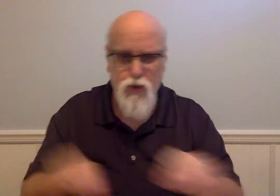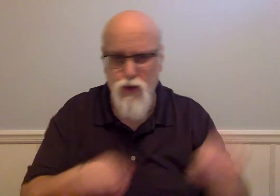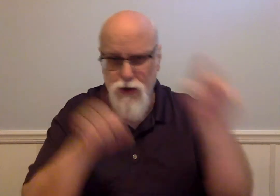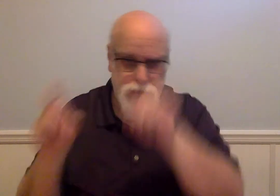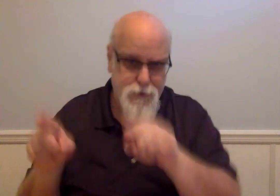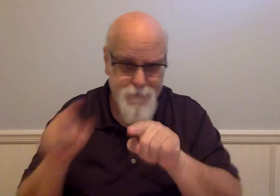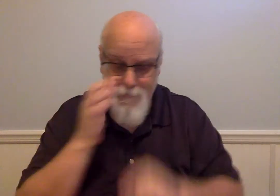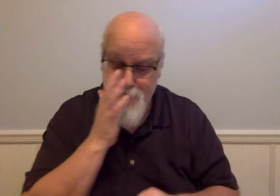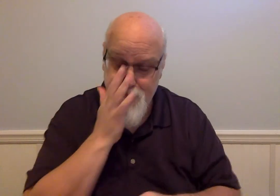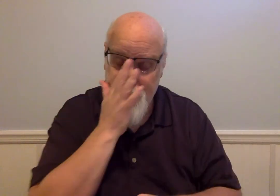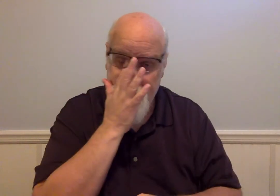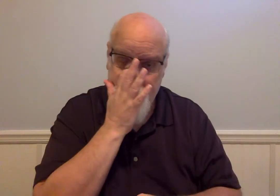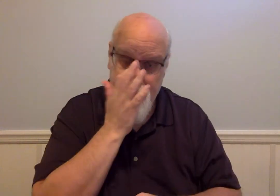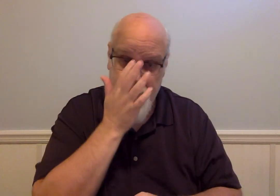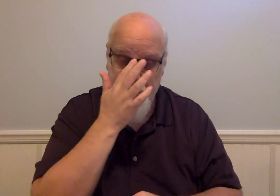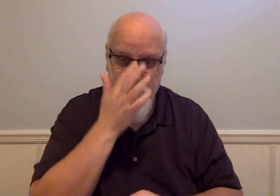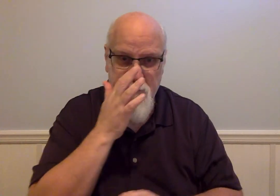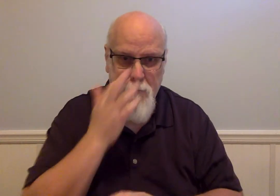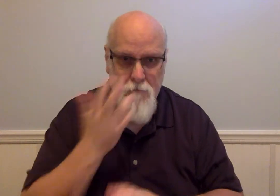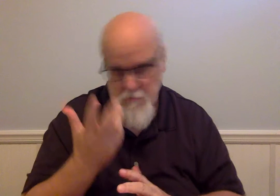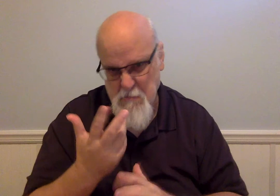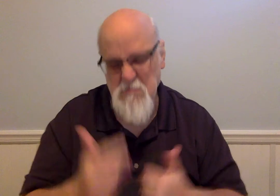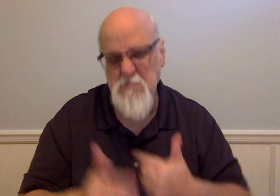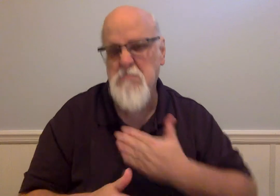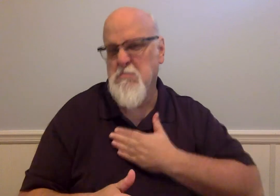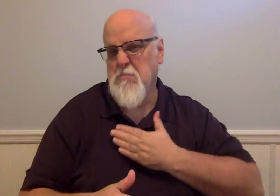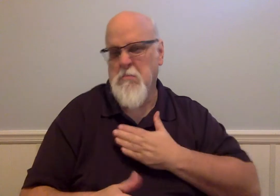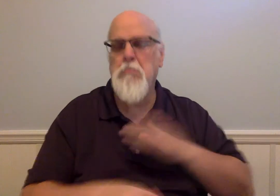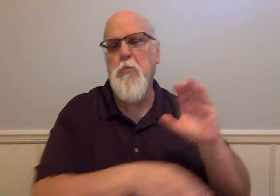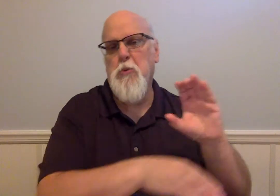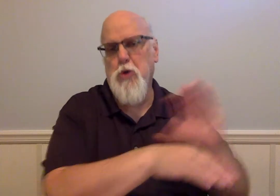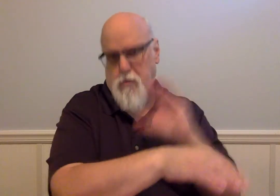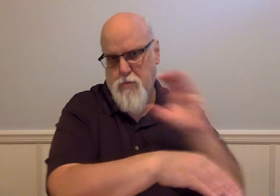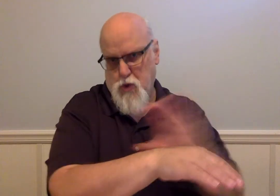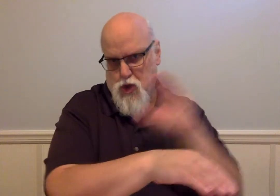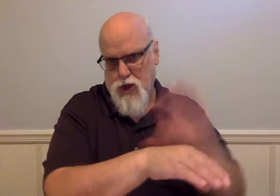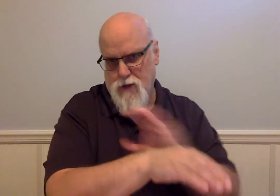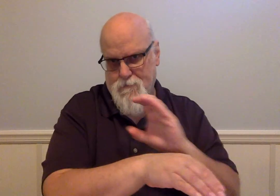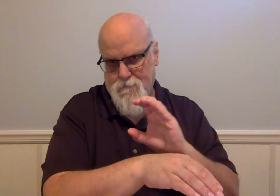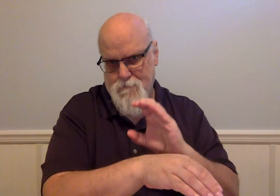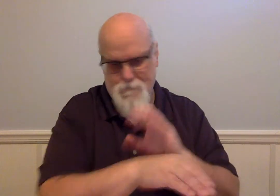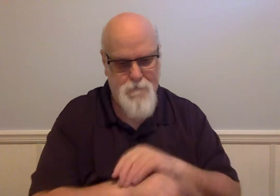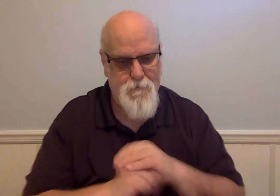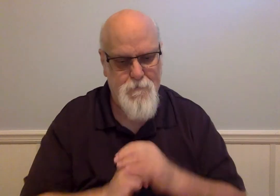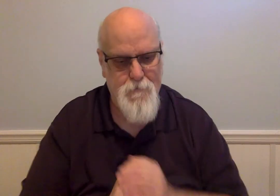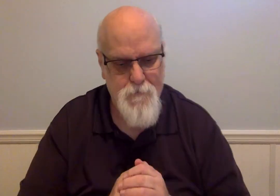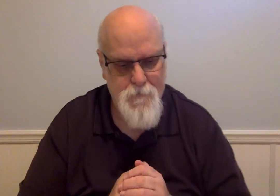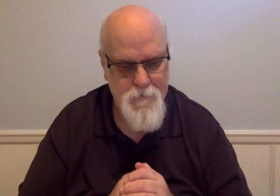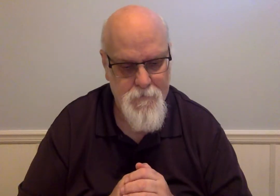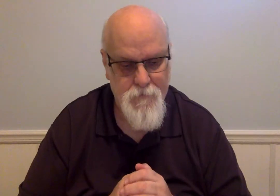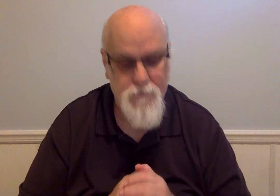that related to the way the wheels spun on the computer way back in the day. I usually just sign computer, a C on the back of my